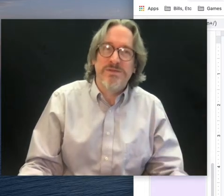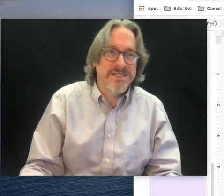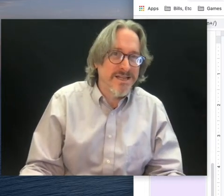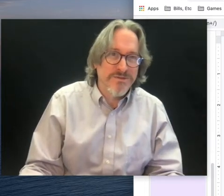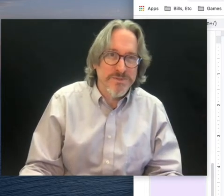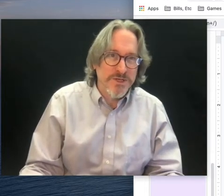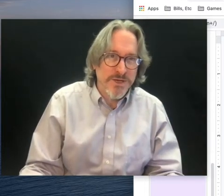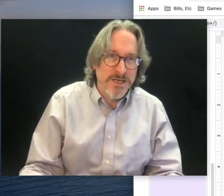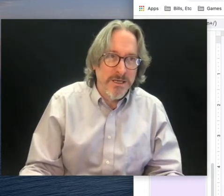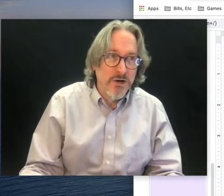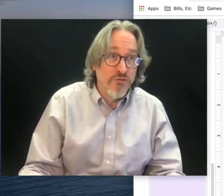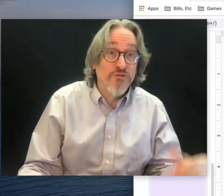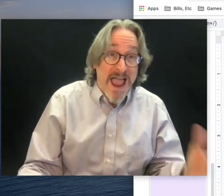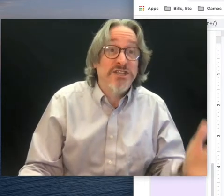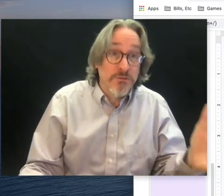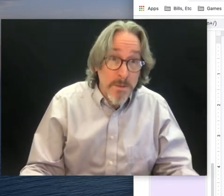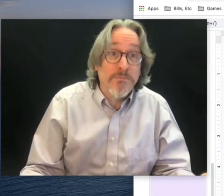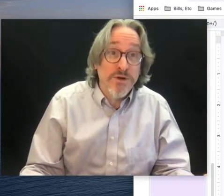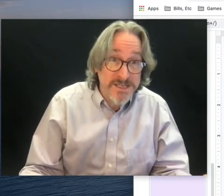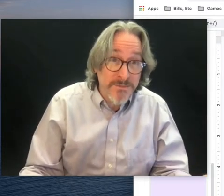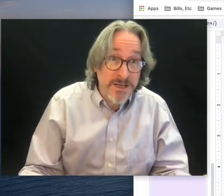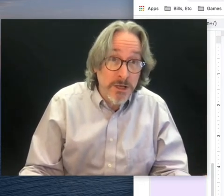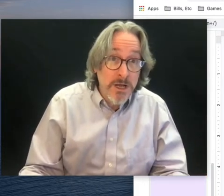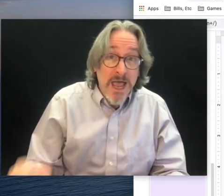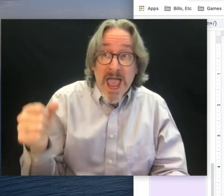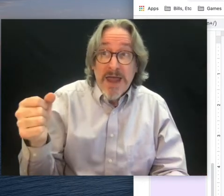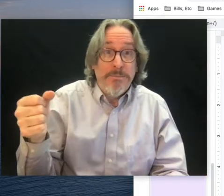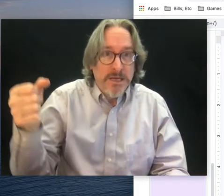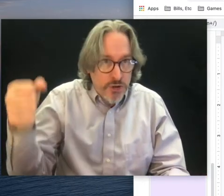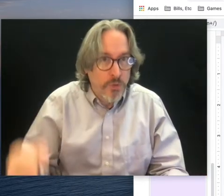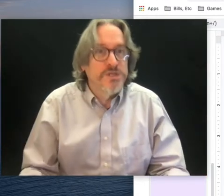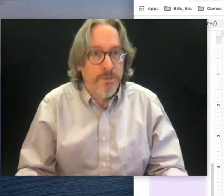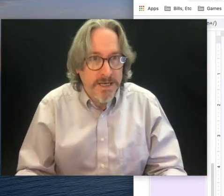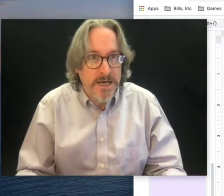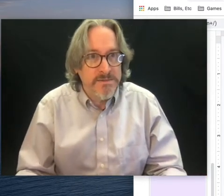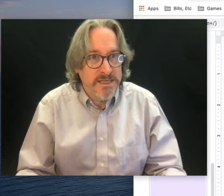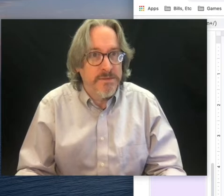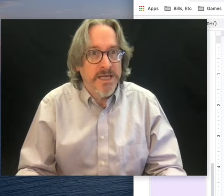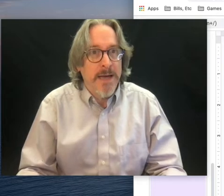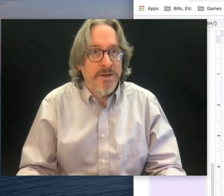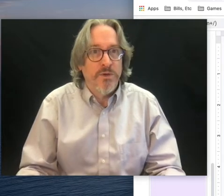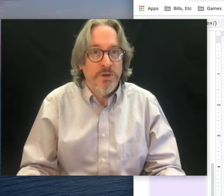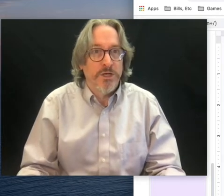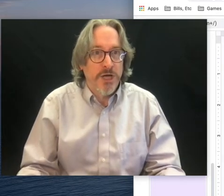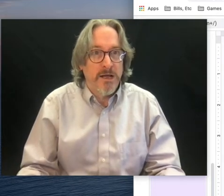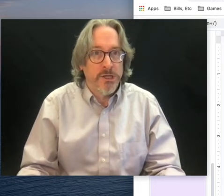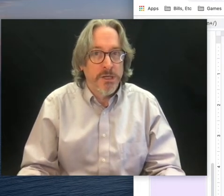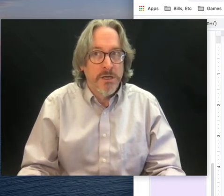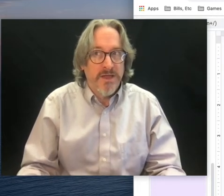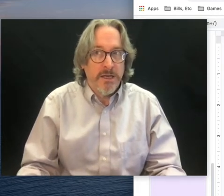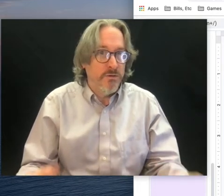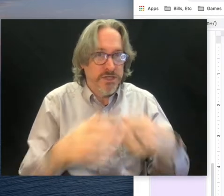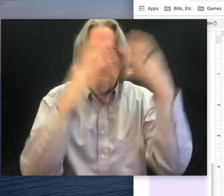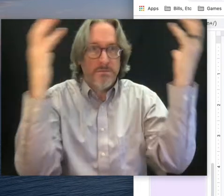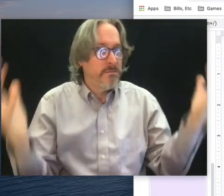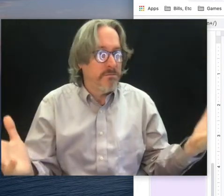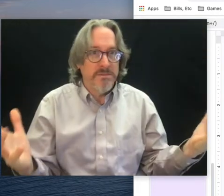I suppose it's the difference between actually remembering something and being told so many times that something happened when you were a child